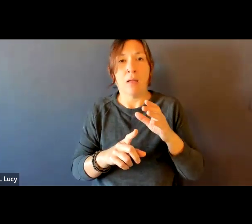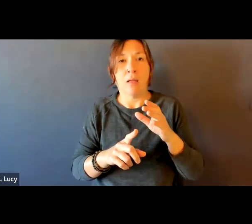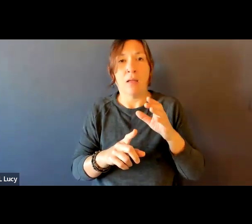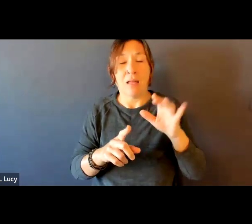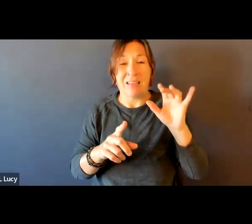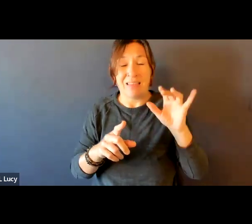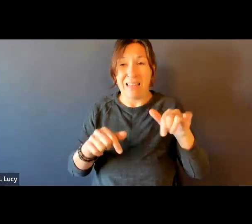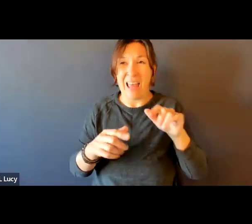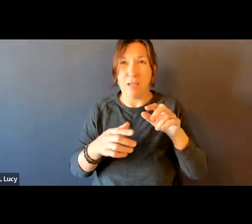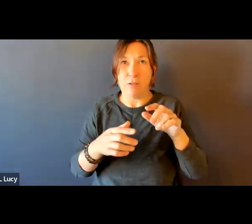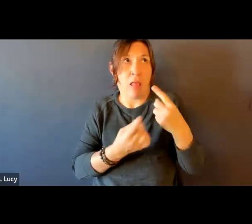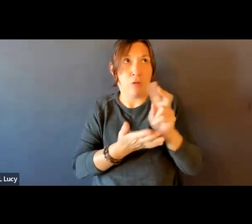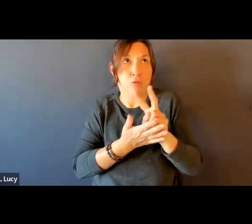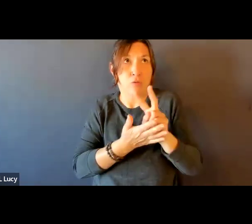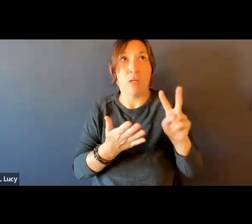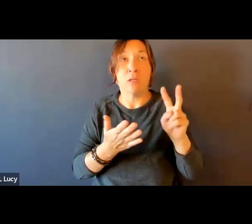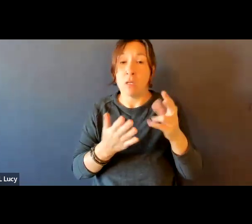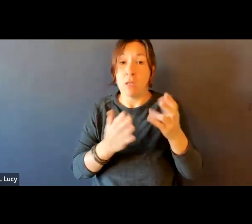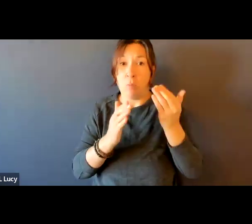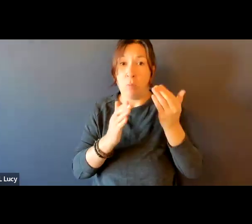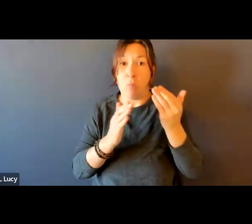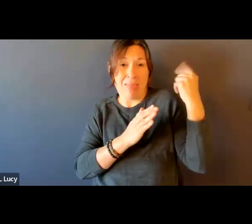2-week period last school year.